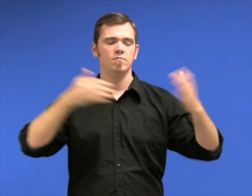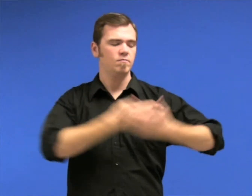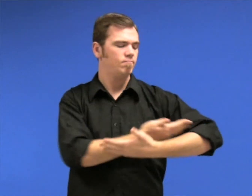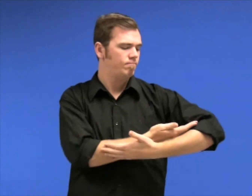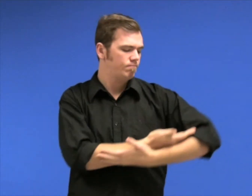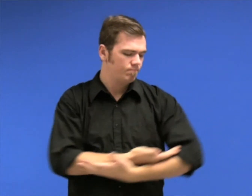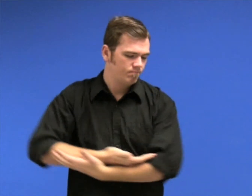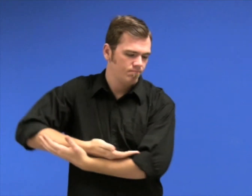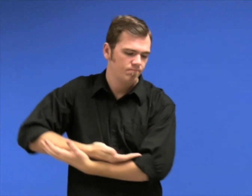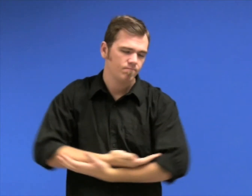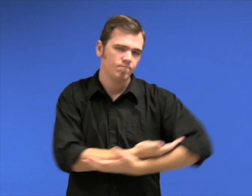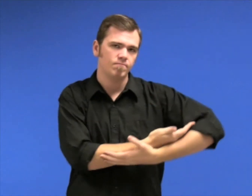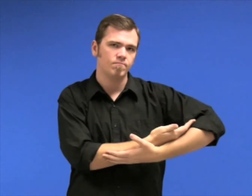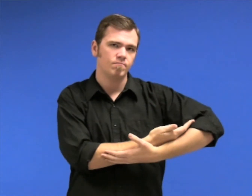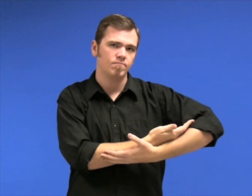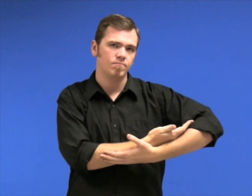It's just like you're cradling a baby, so baby.